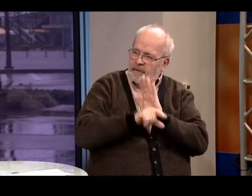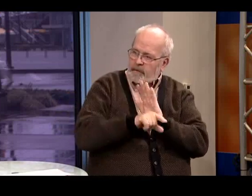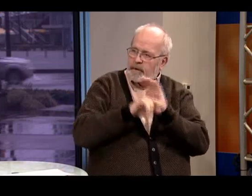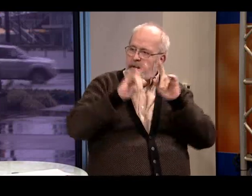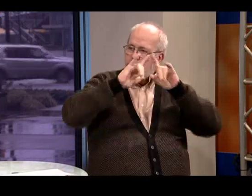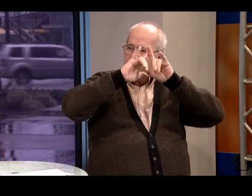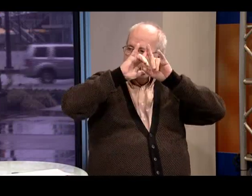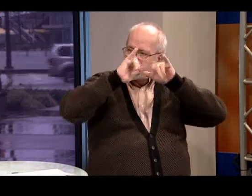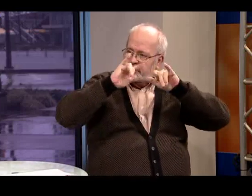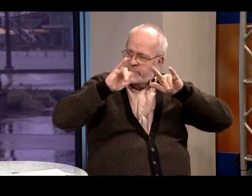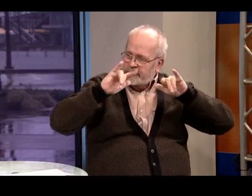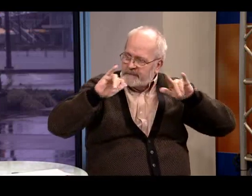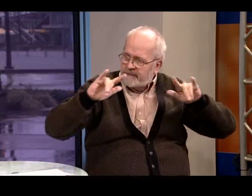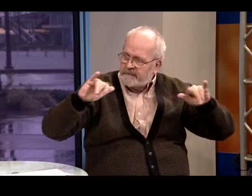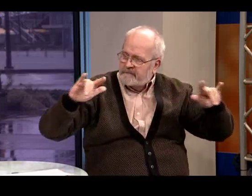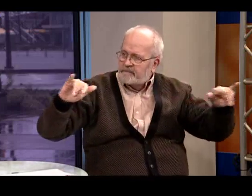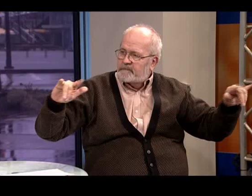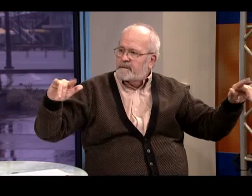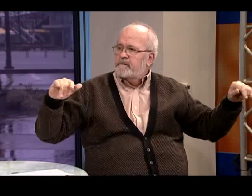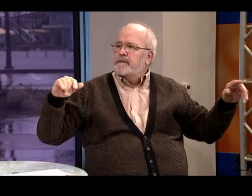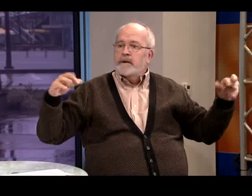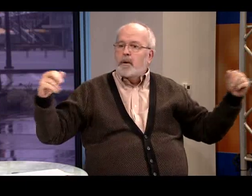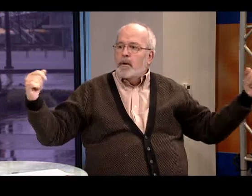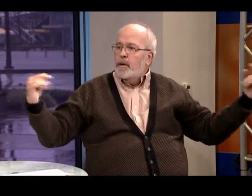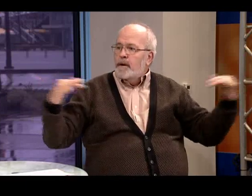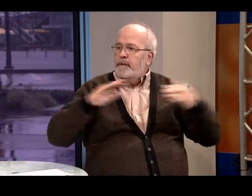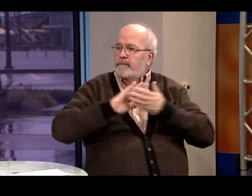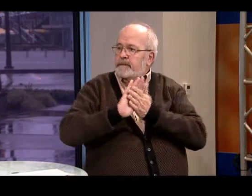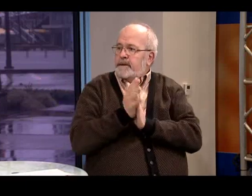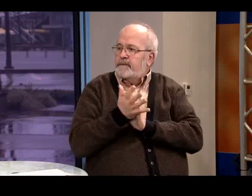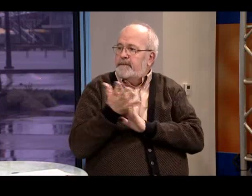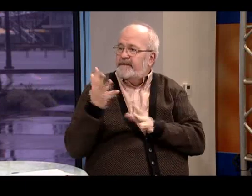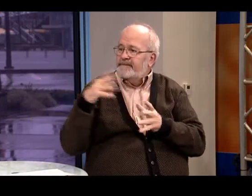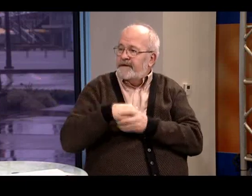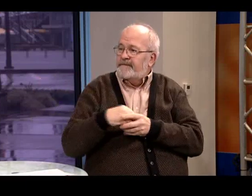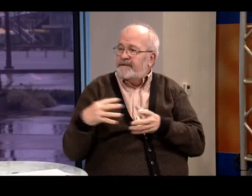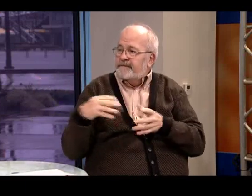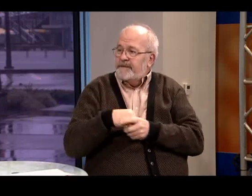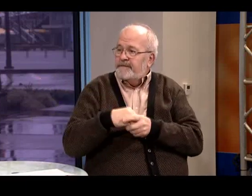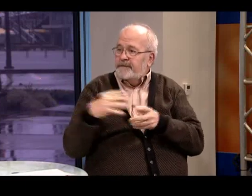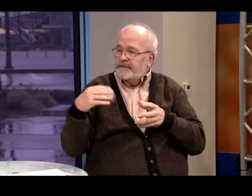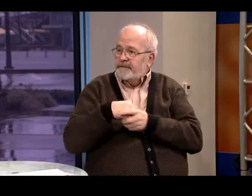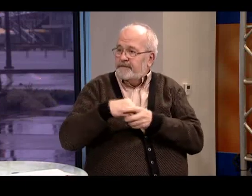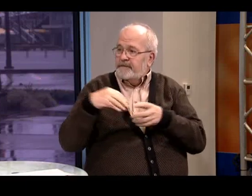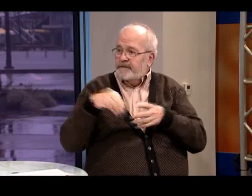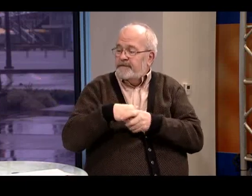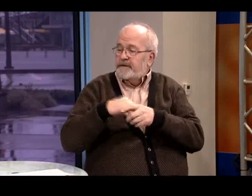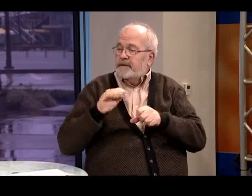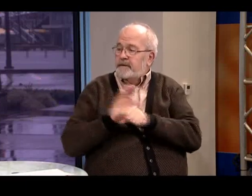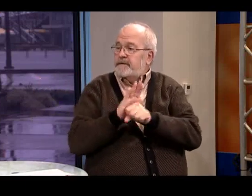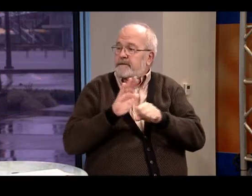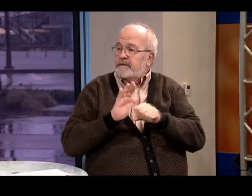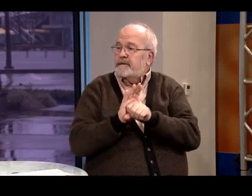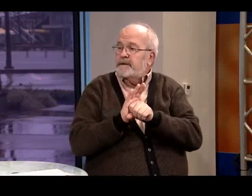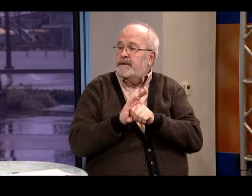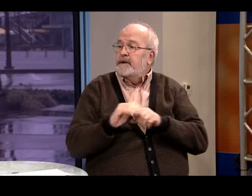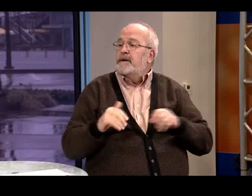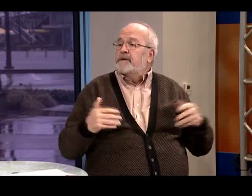We talked about the history, what had happened, the background, all of the information you would need to become an advocate and